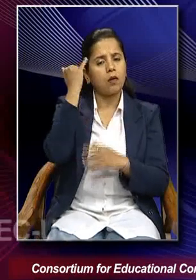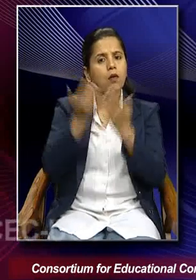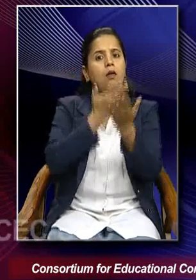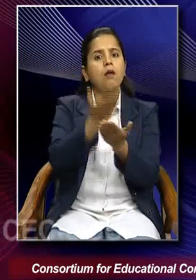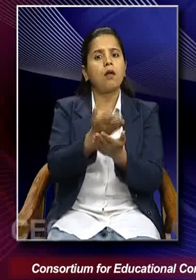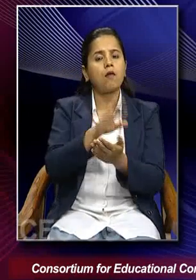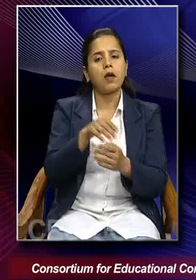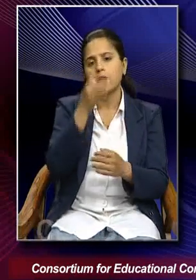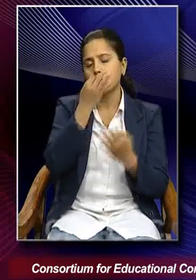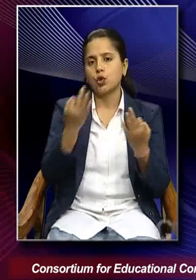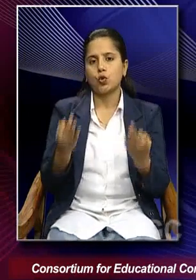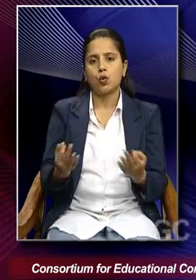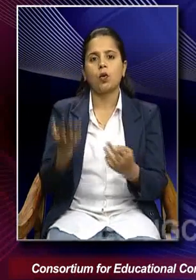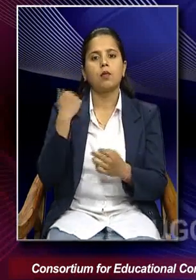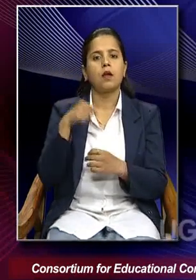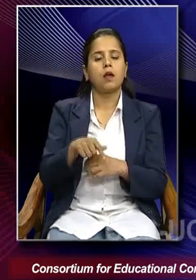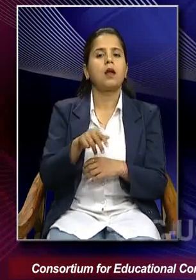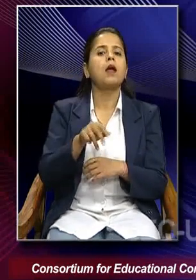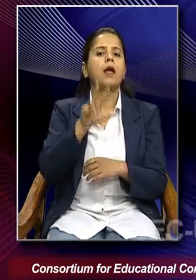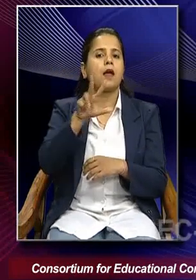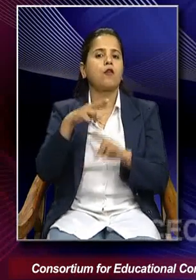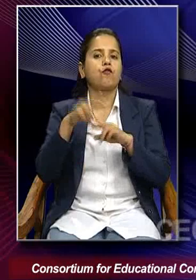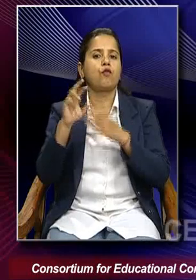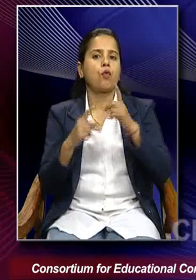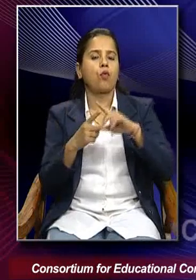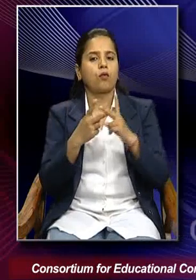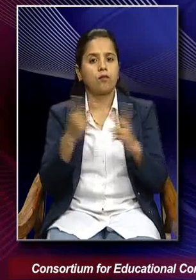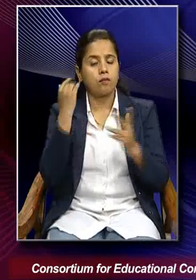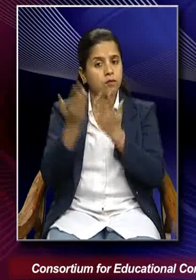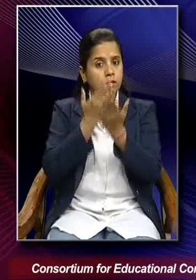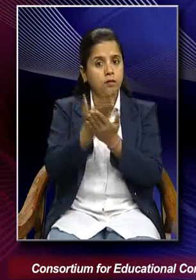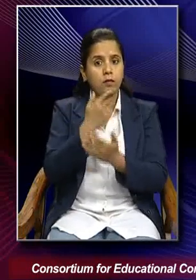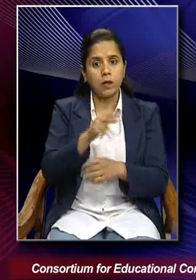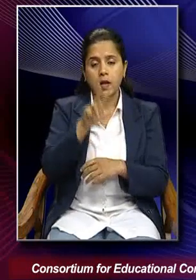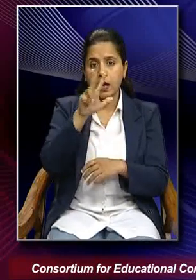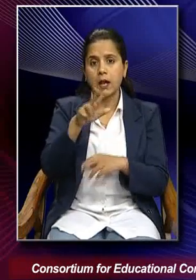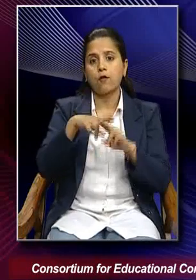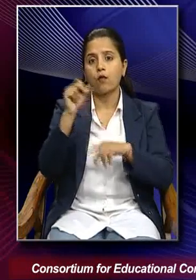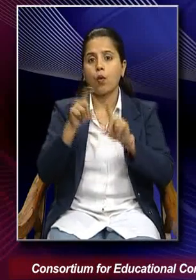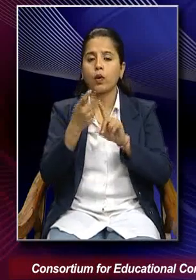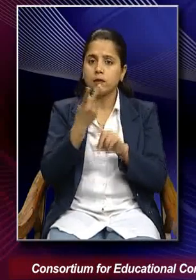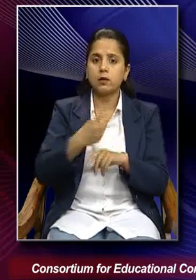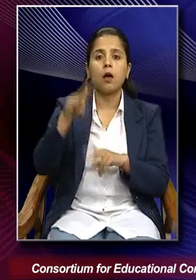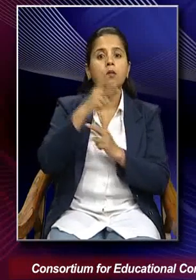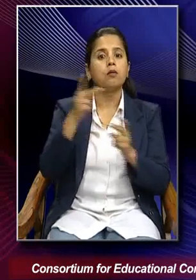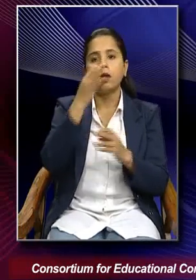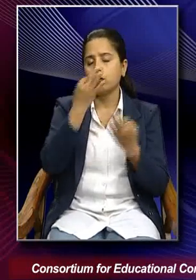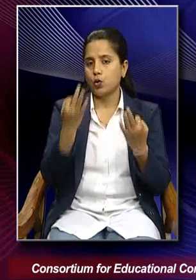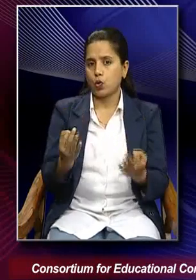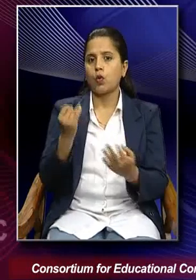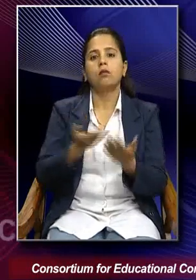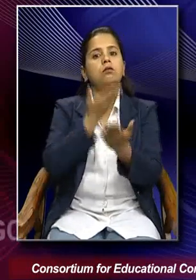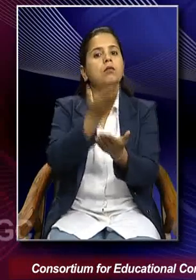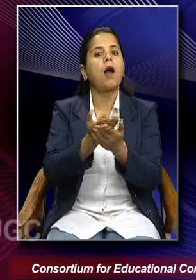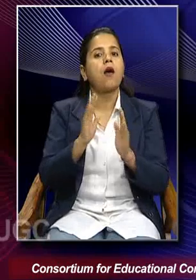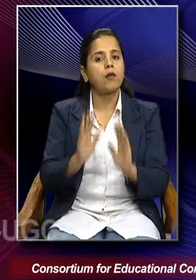by yoga was eightfold. So he proposed the eightfold path of yoga, which is